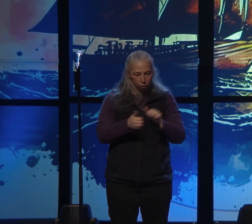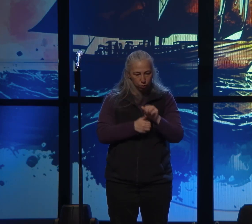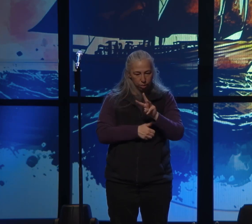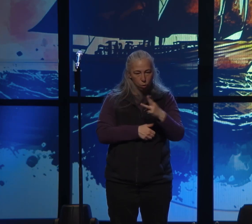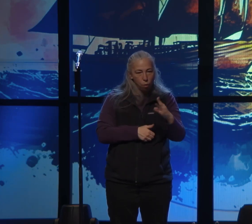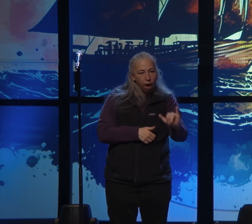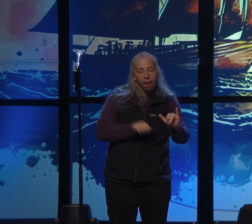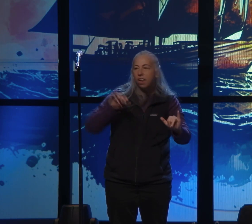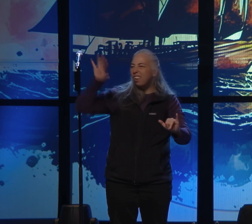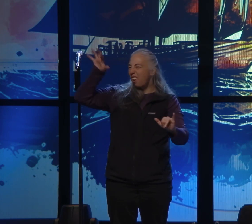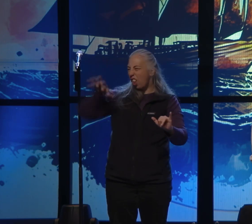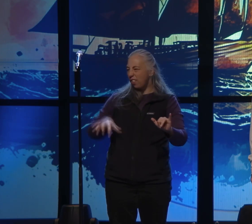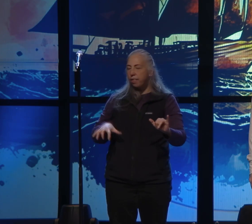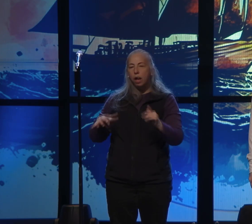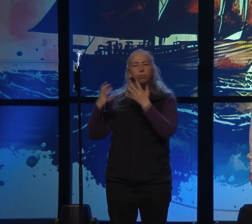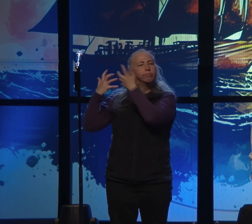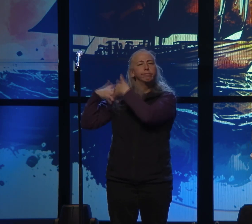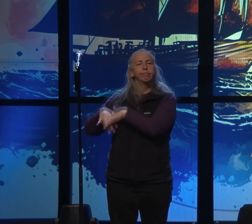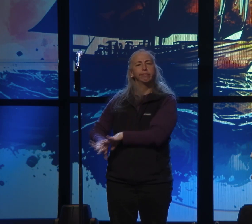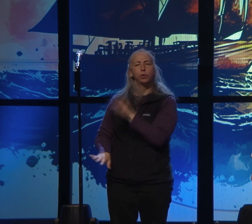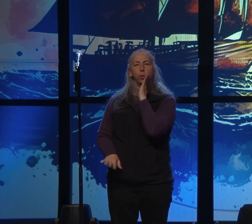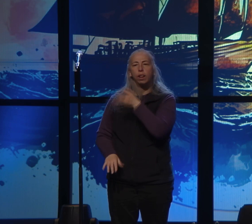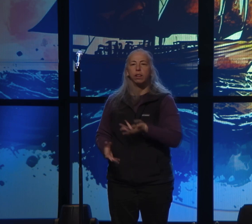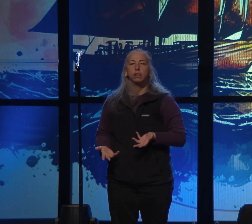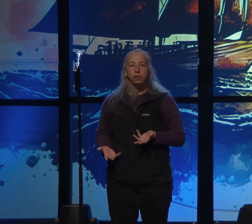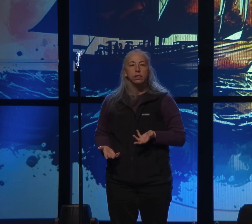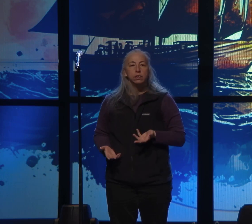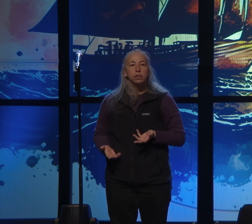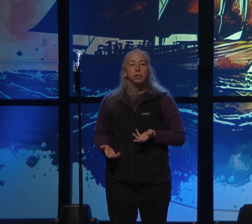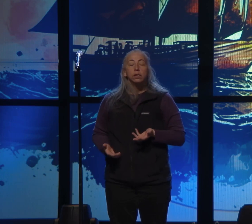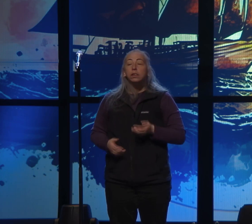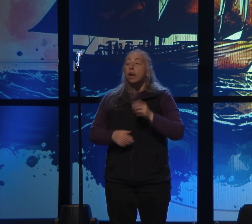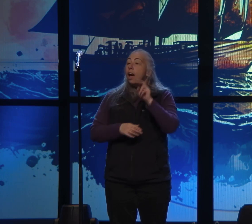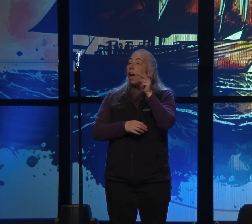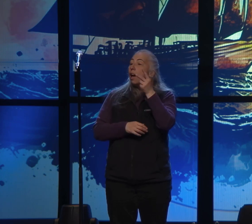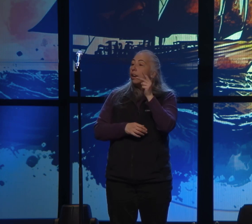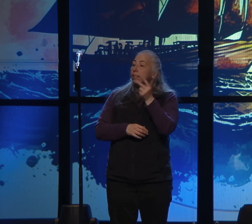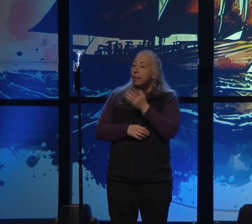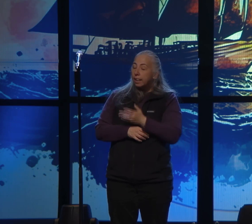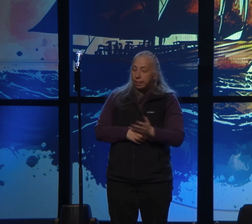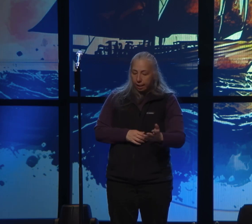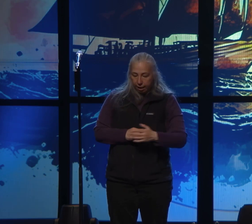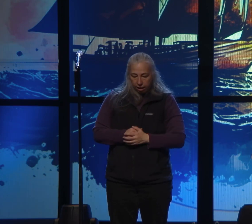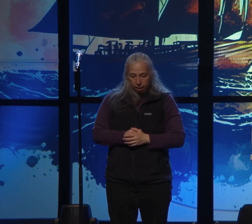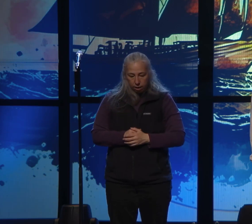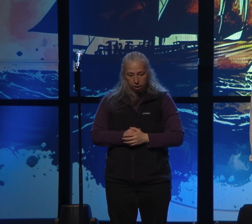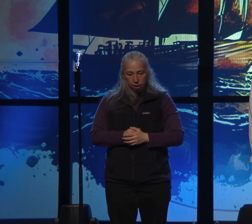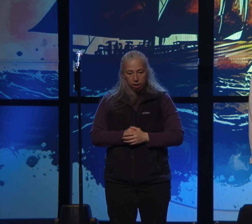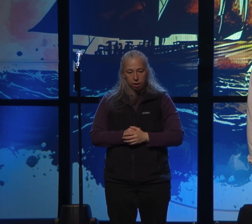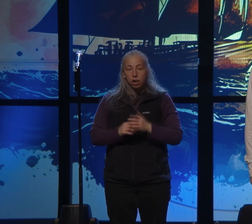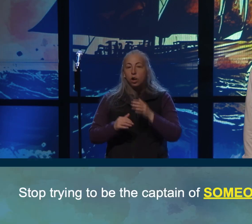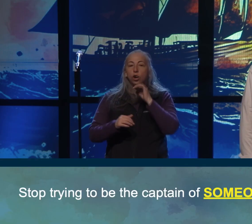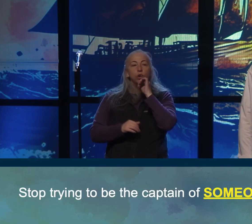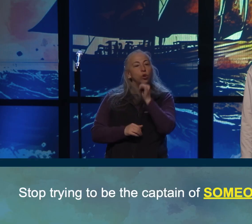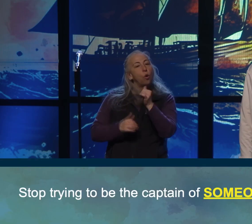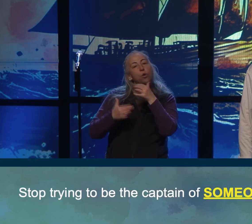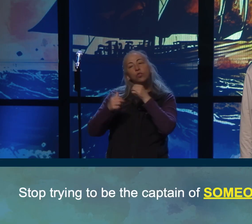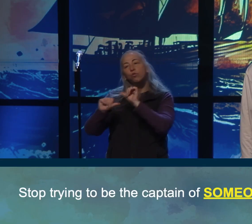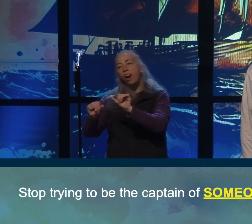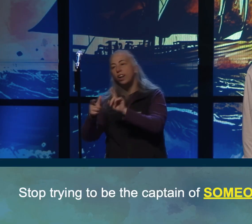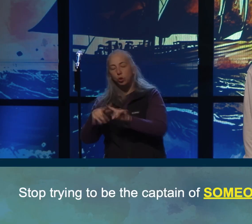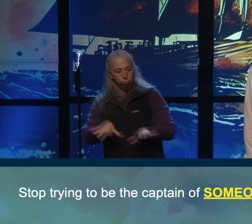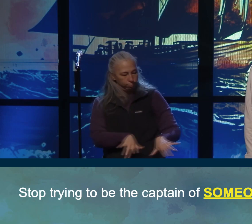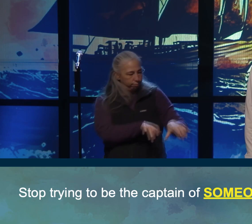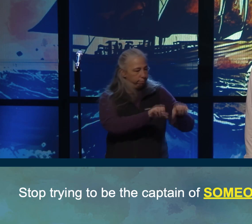Secondly, so be your captain, right? Second thing is stop trying to be the captain of someone